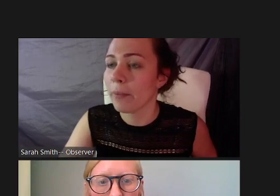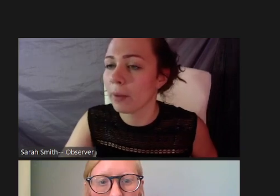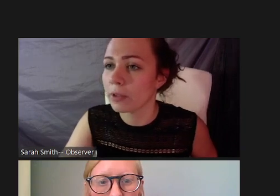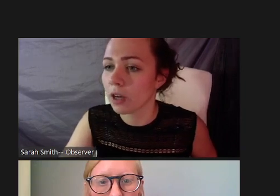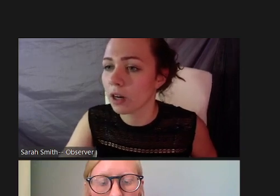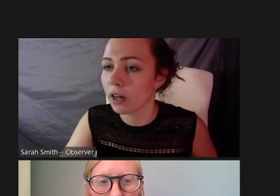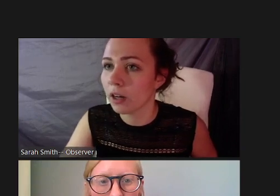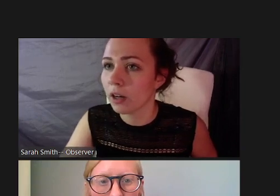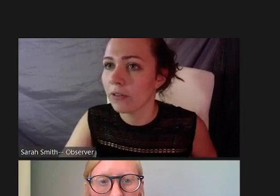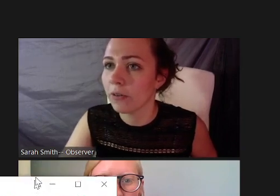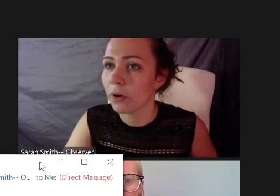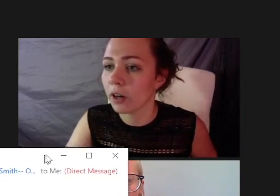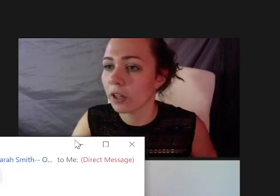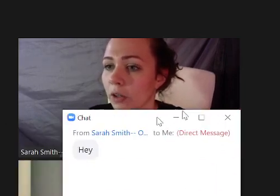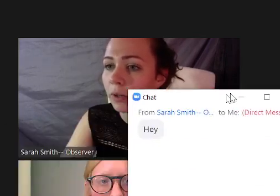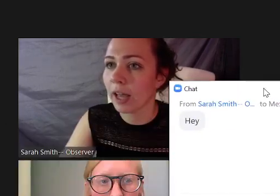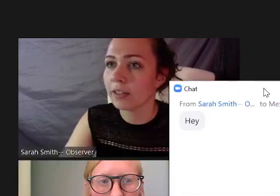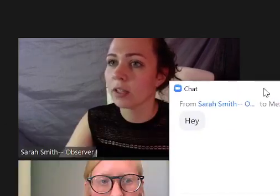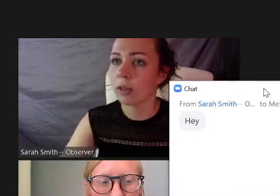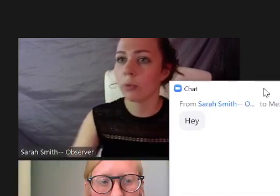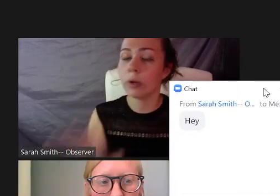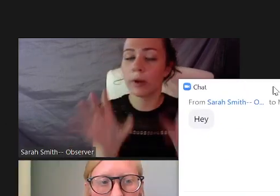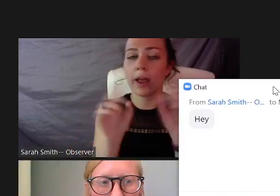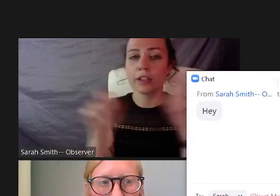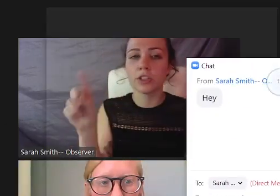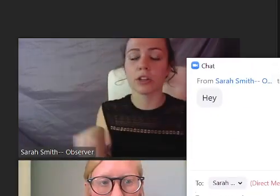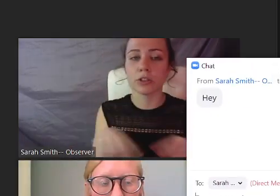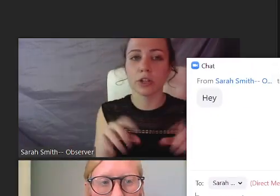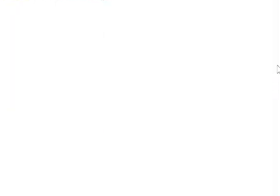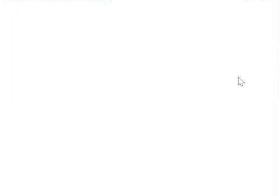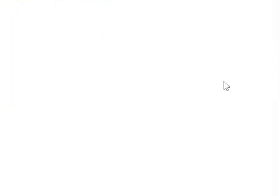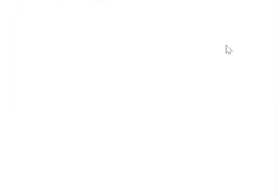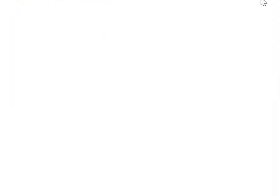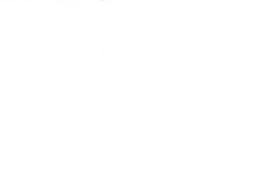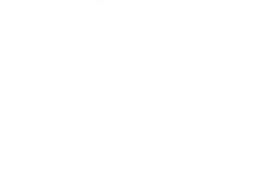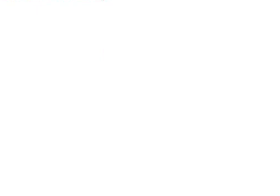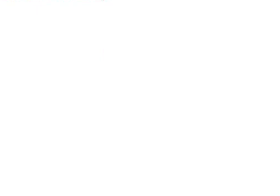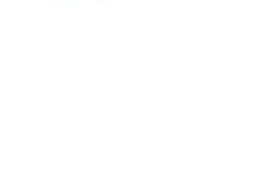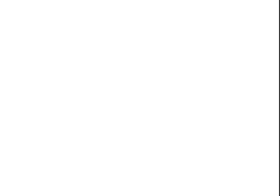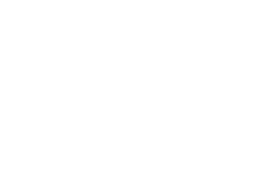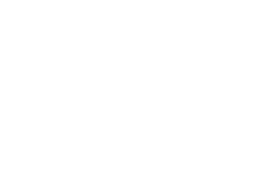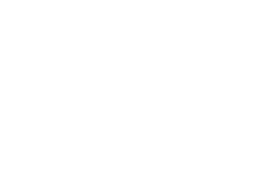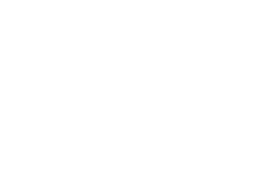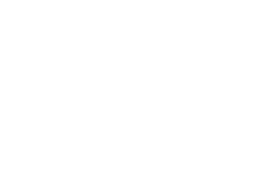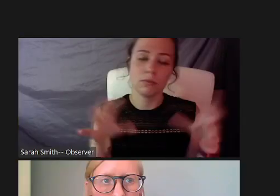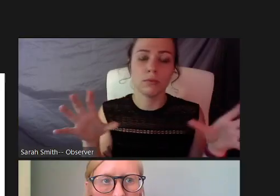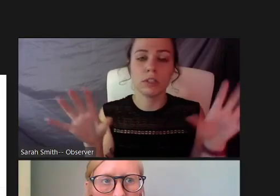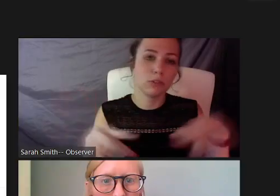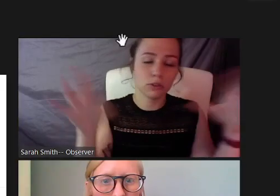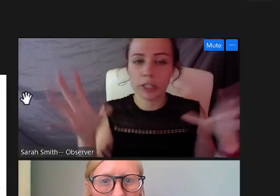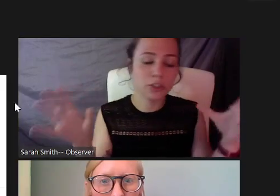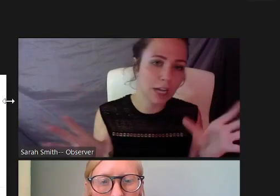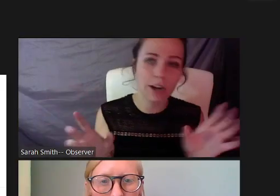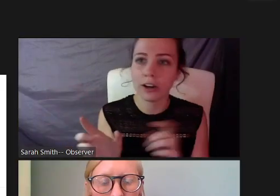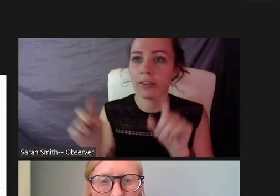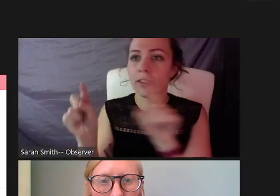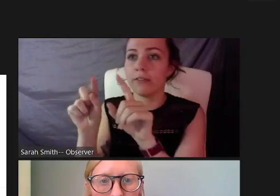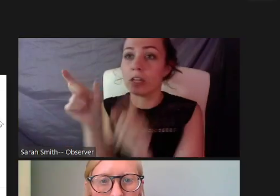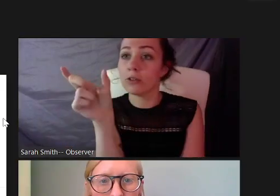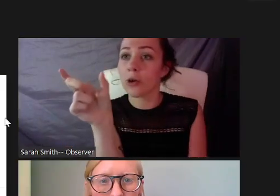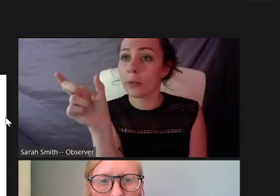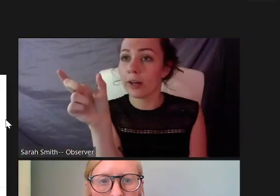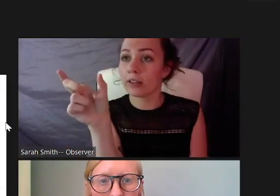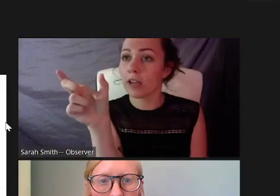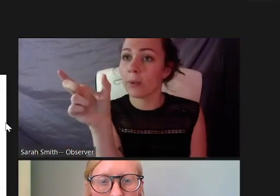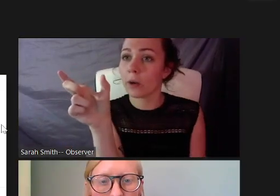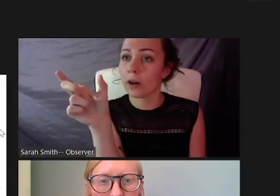my bubbles are for you and I. So like when I share the screen as the screen share, the videos